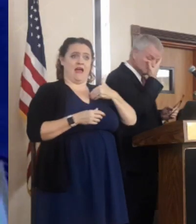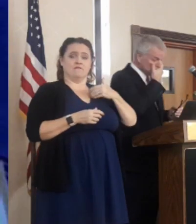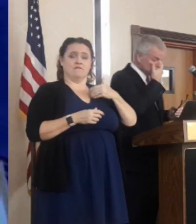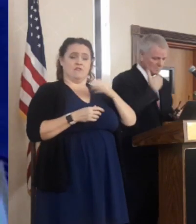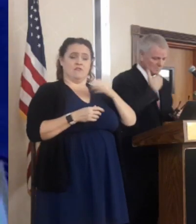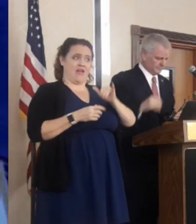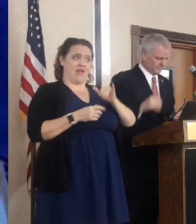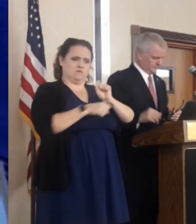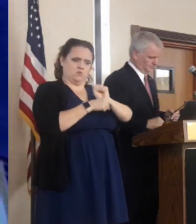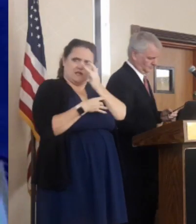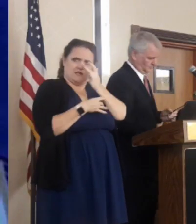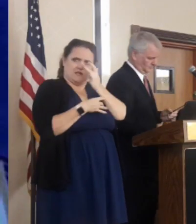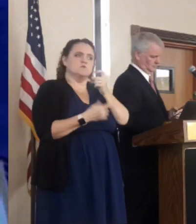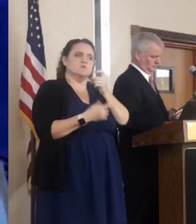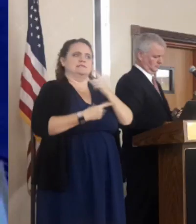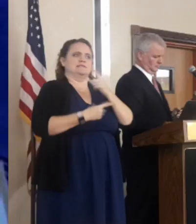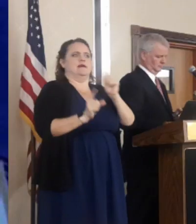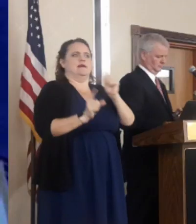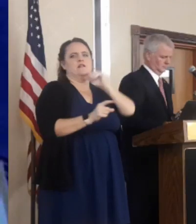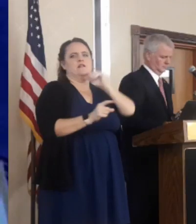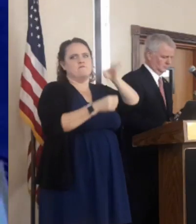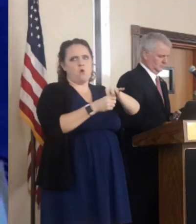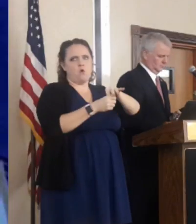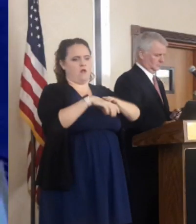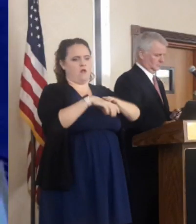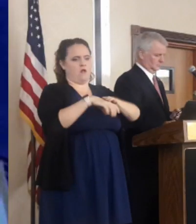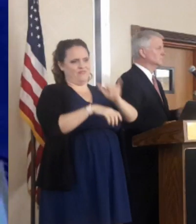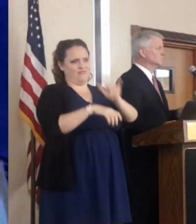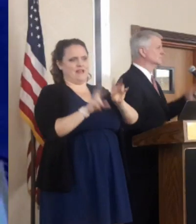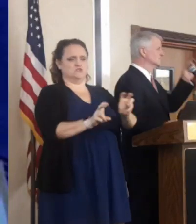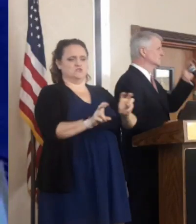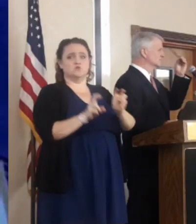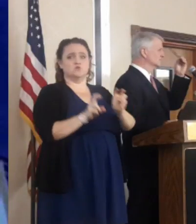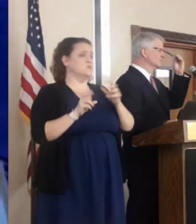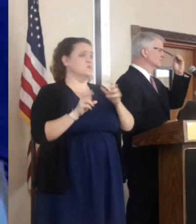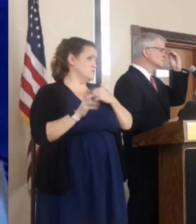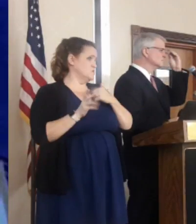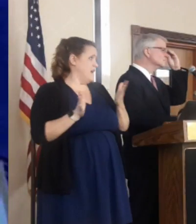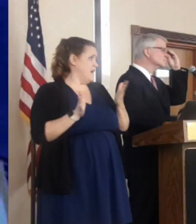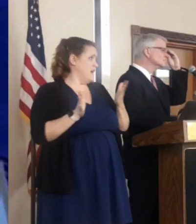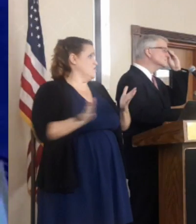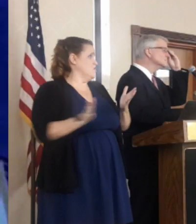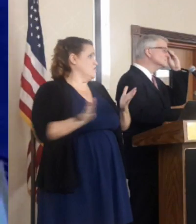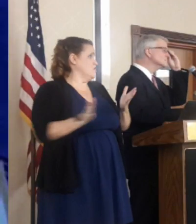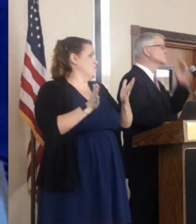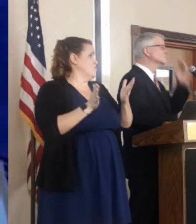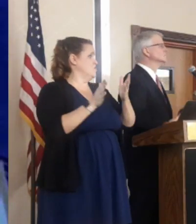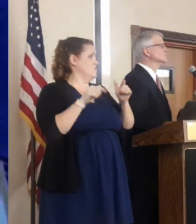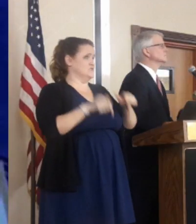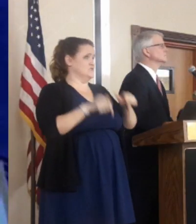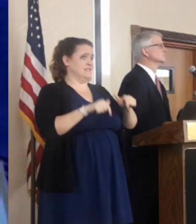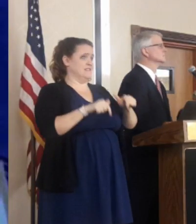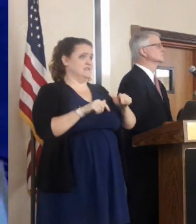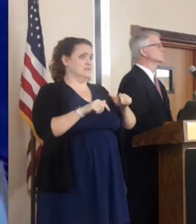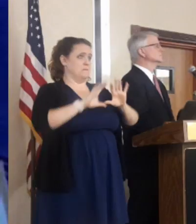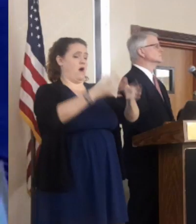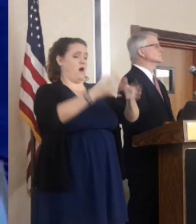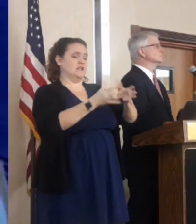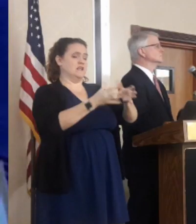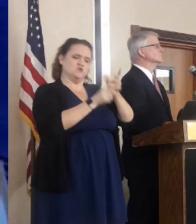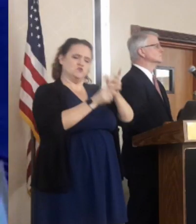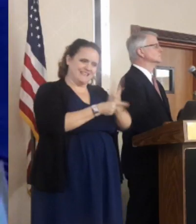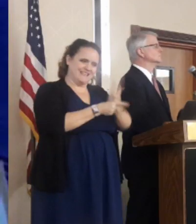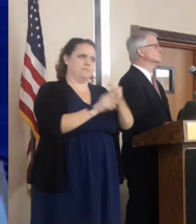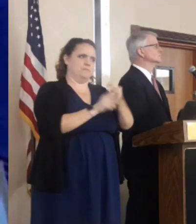that and not vote on that particular item. So I would urge this body to maintain this rule that we do